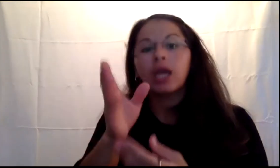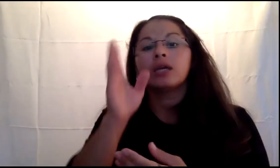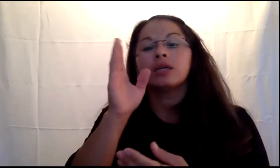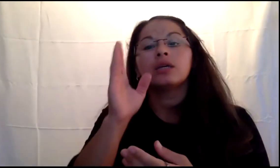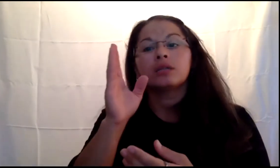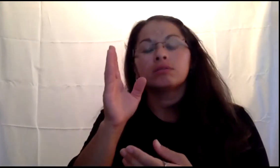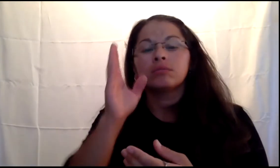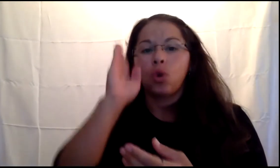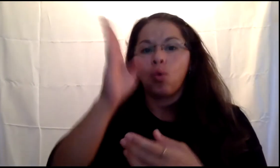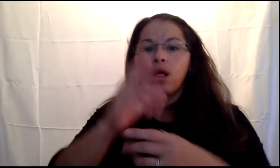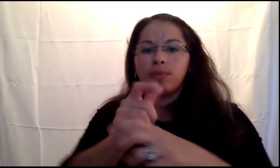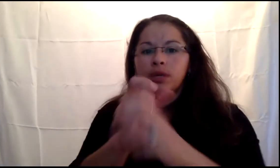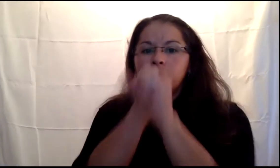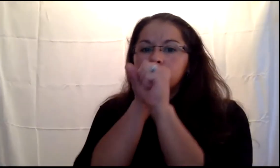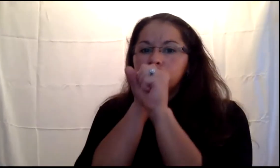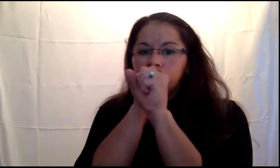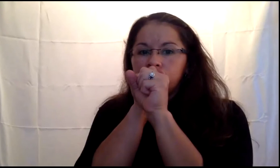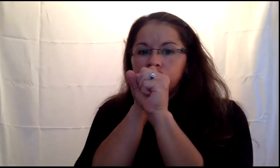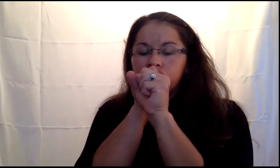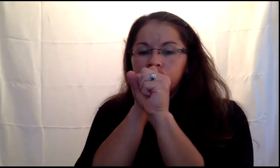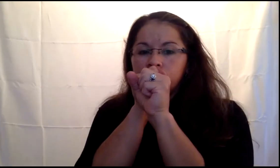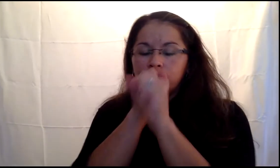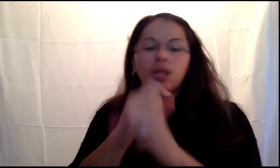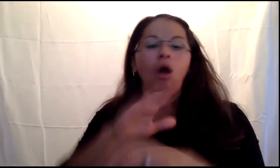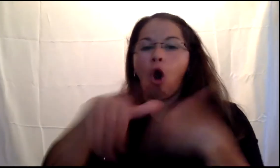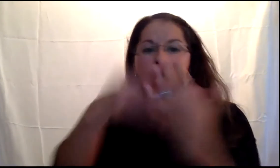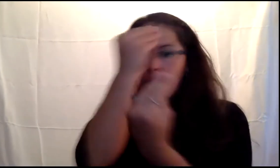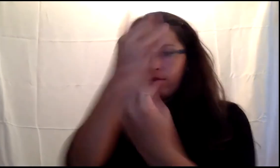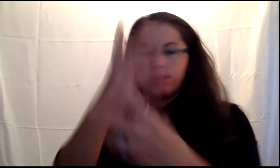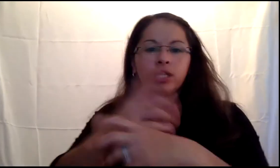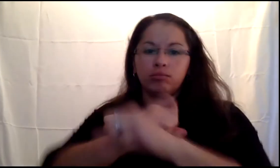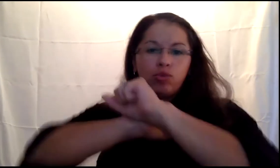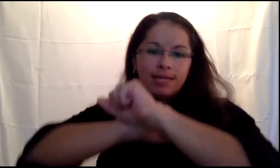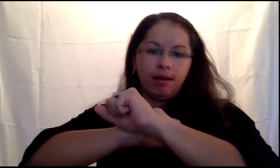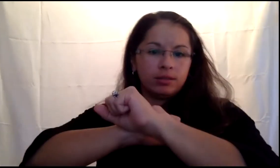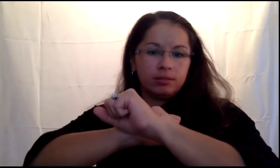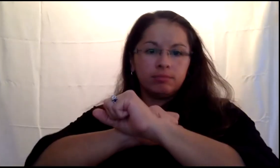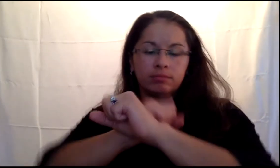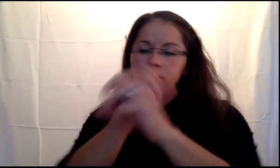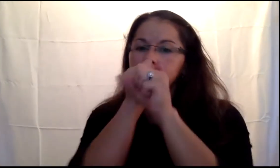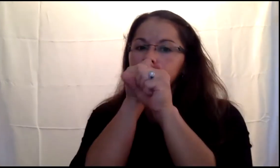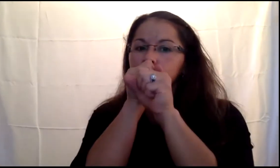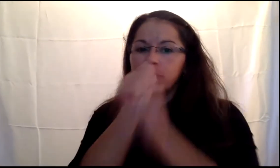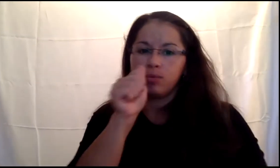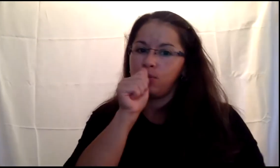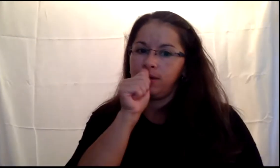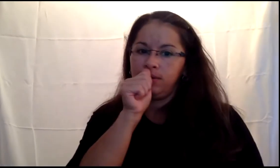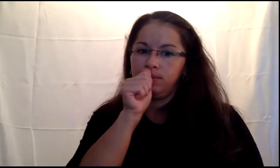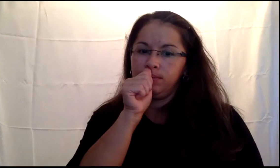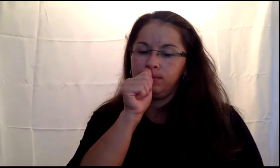is protected information for you. And the reason why we want to know is because there is a waiver. There is a